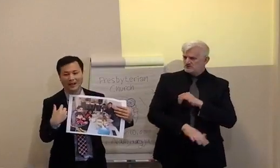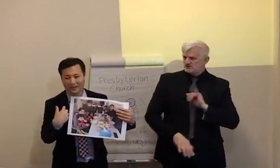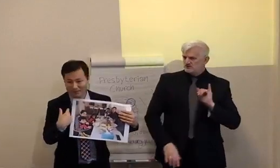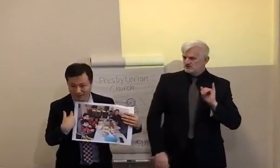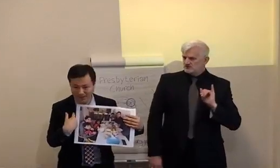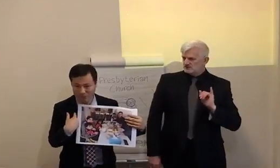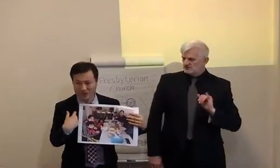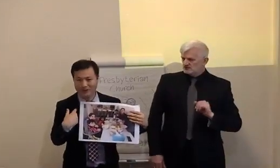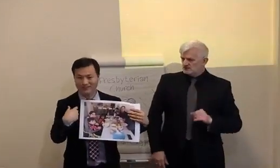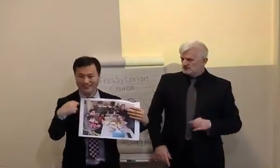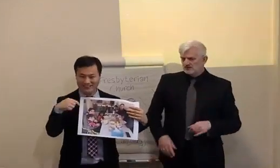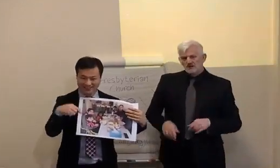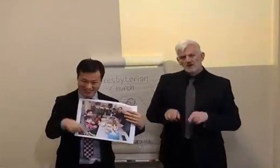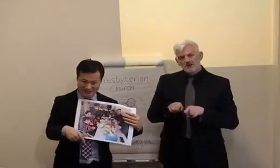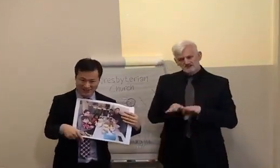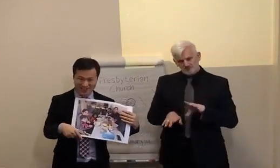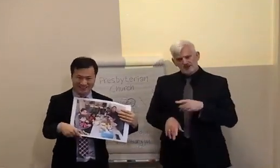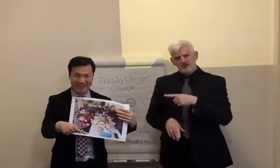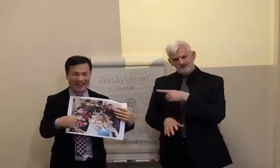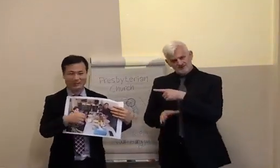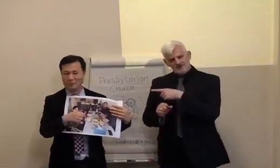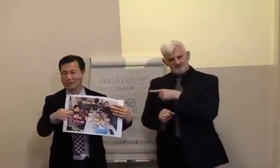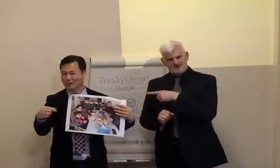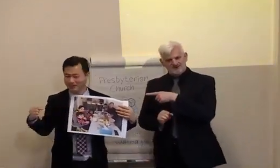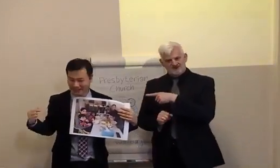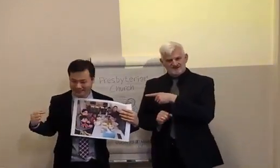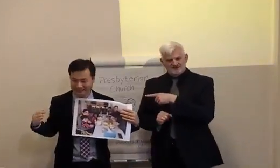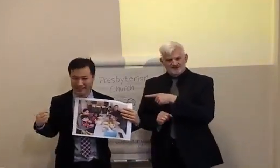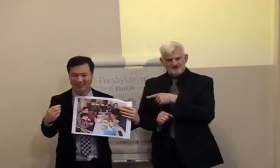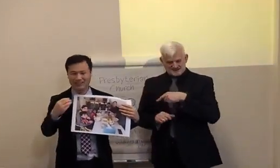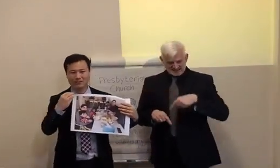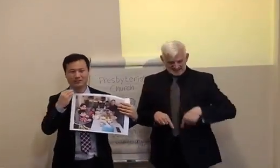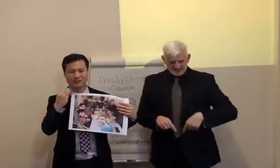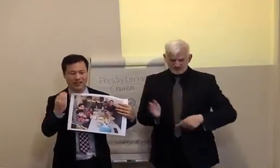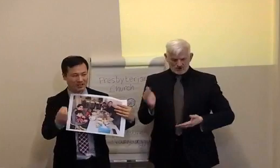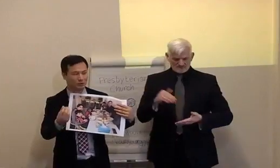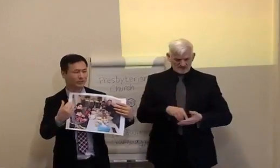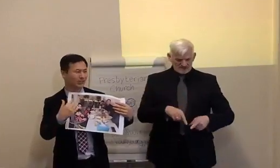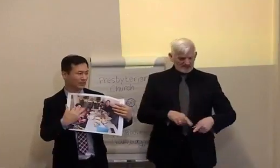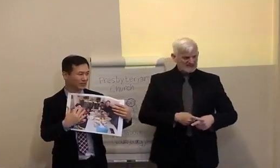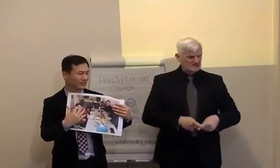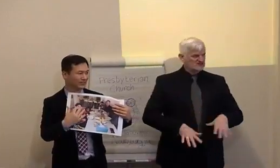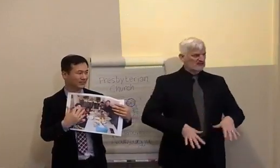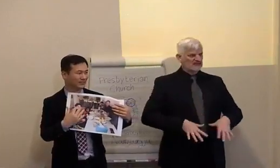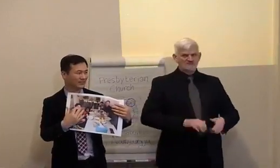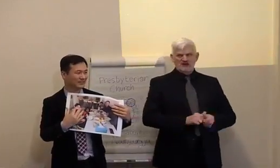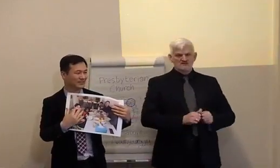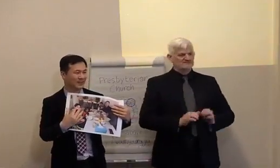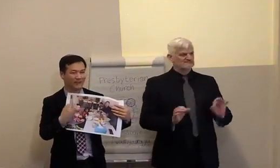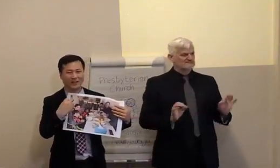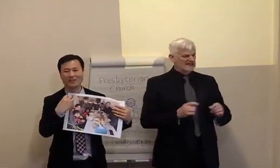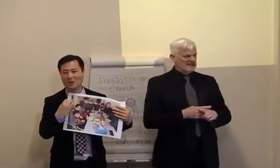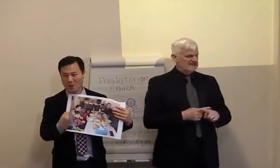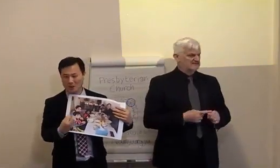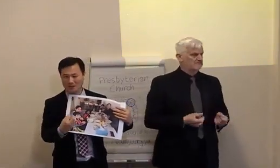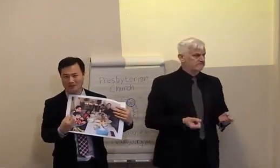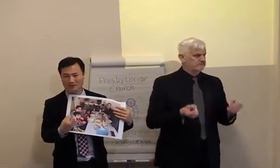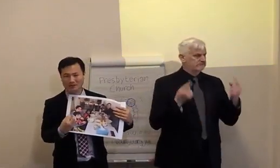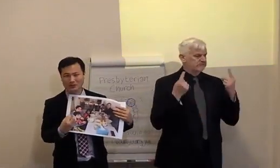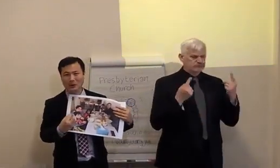Like me, when I was in this country, I had not many friends. English was difficult. I felt alone. So